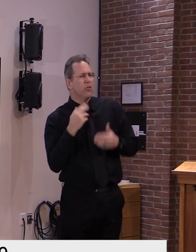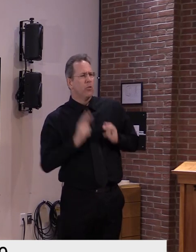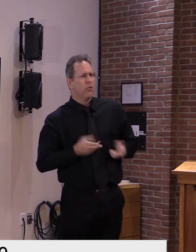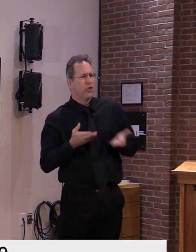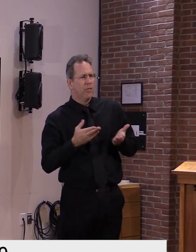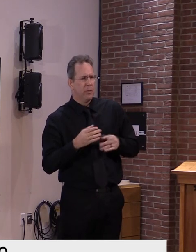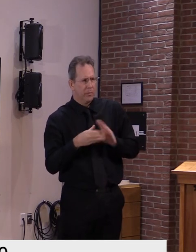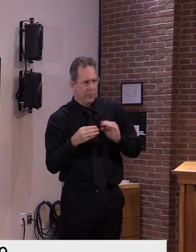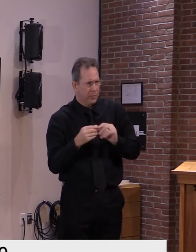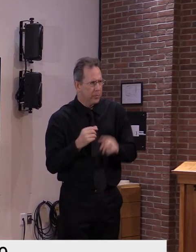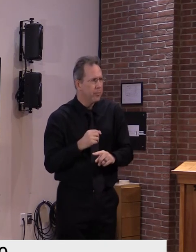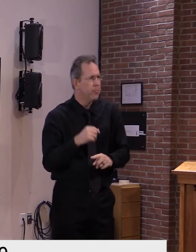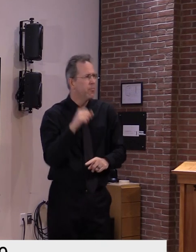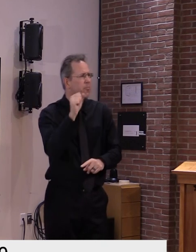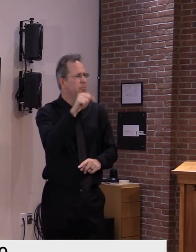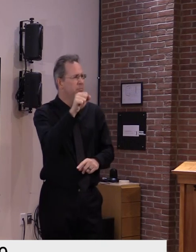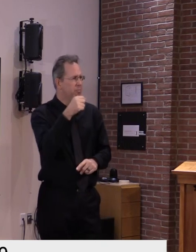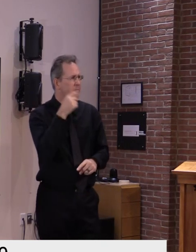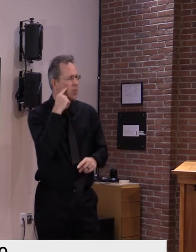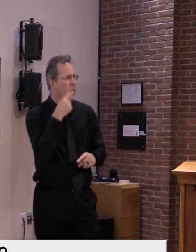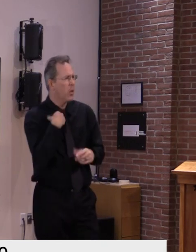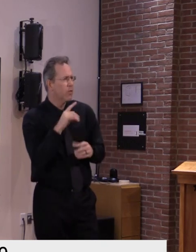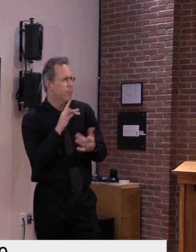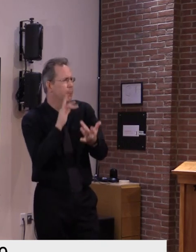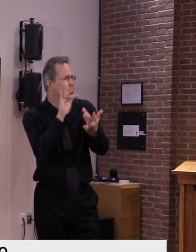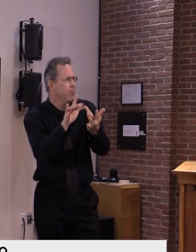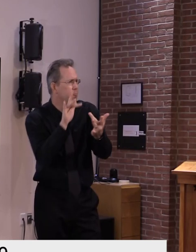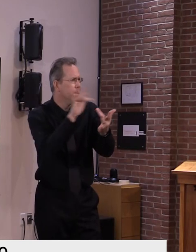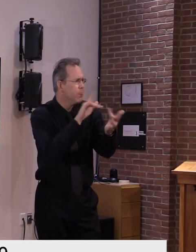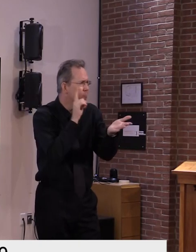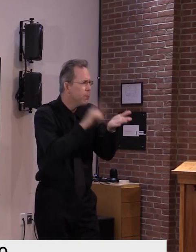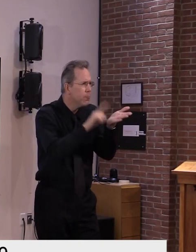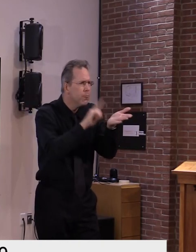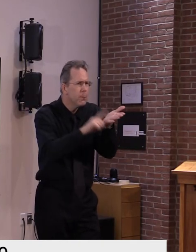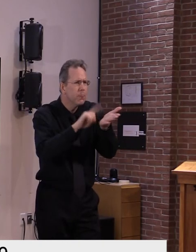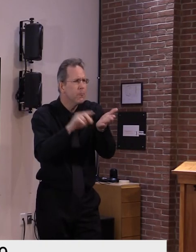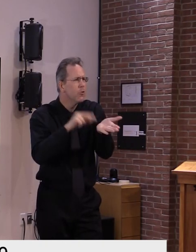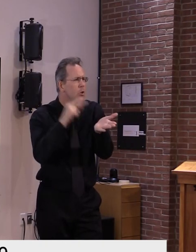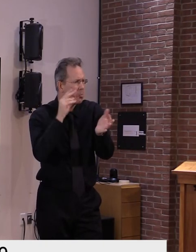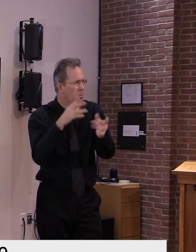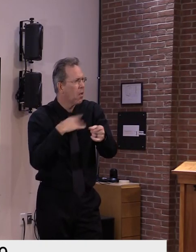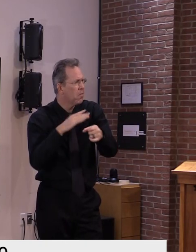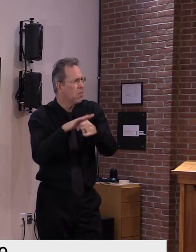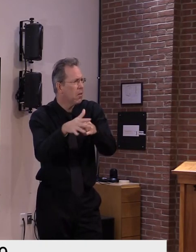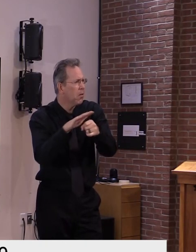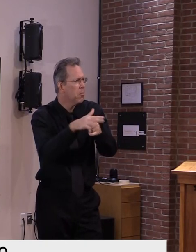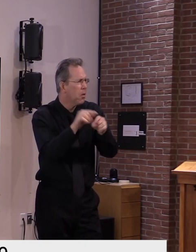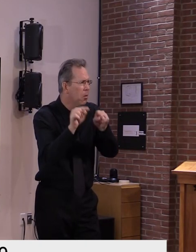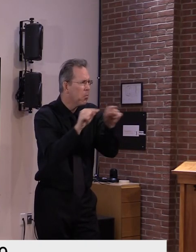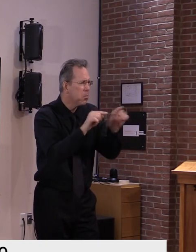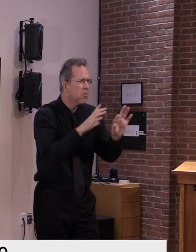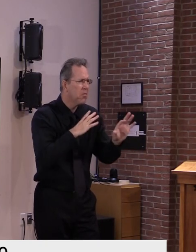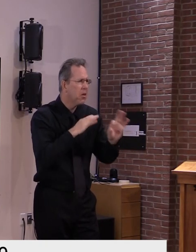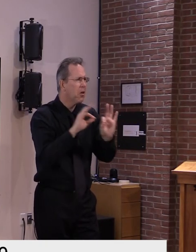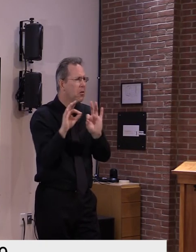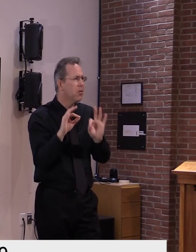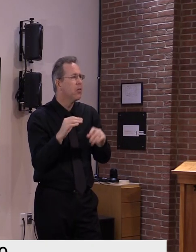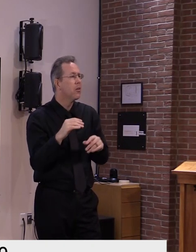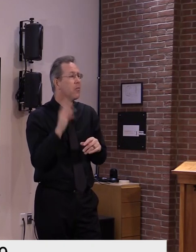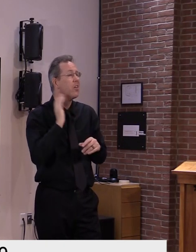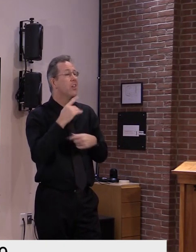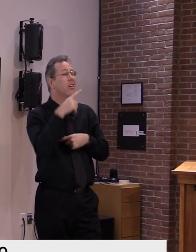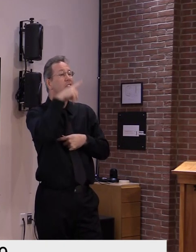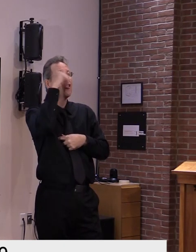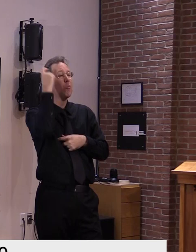we built up our PPE inventory during the times when we had a low case counts, and now